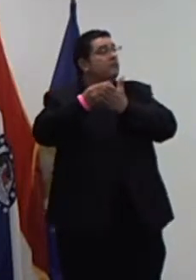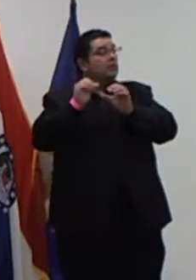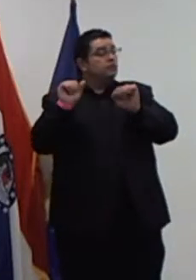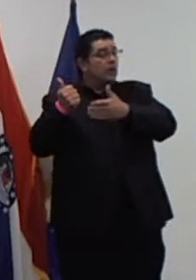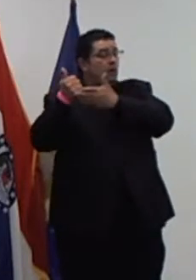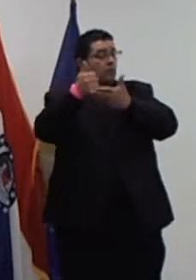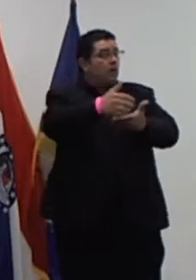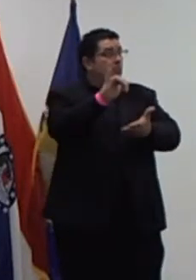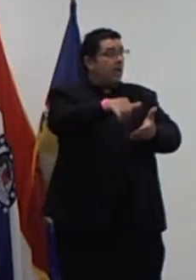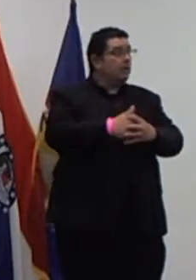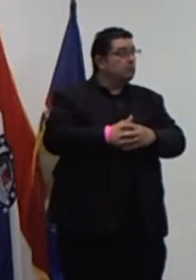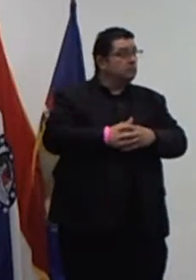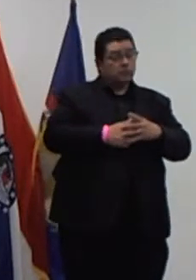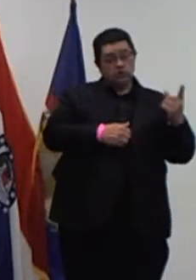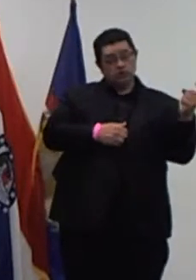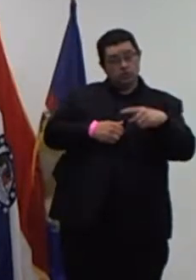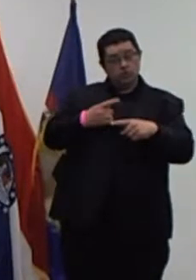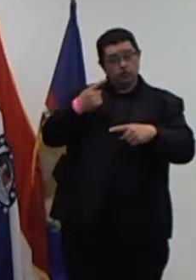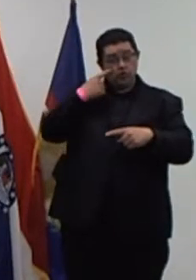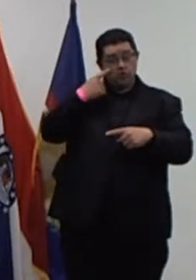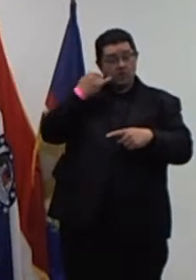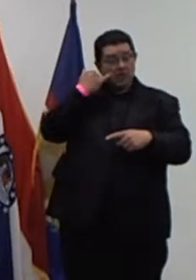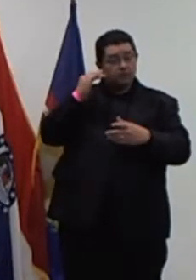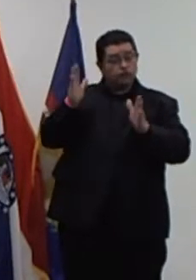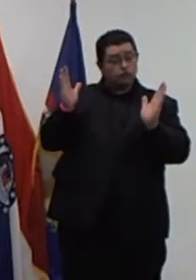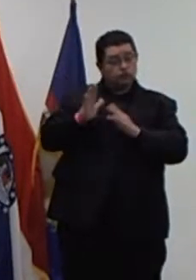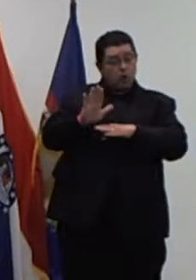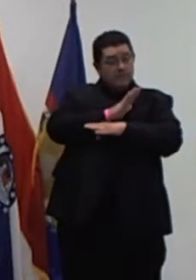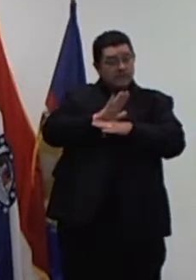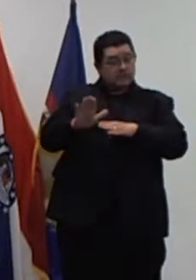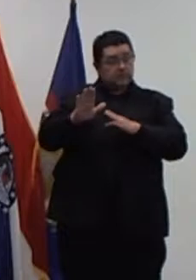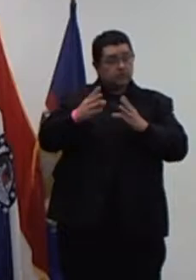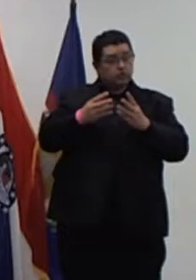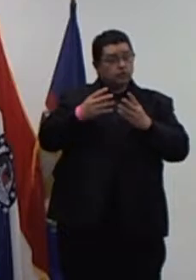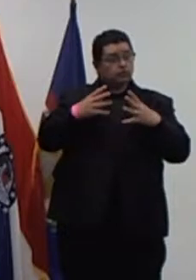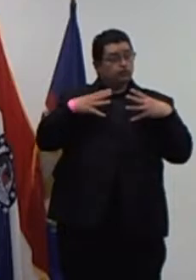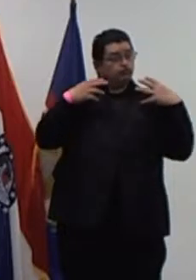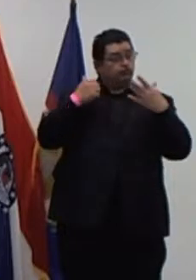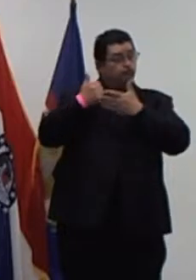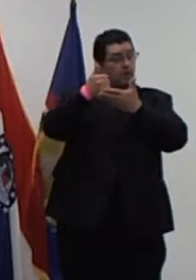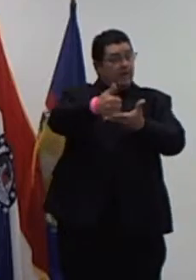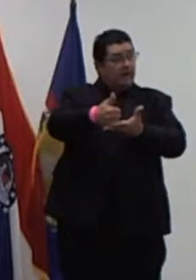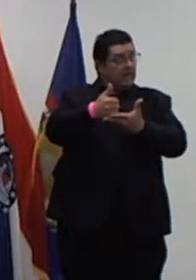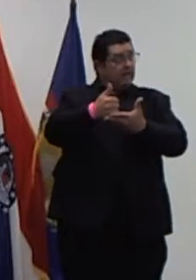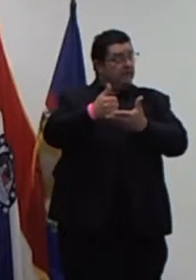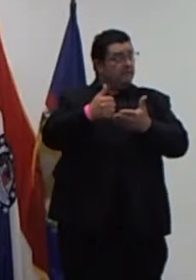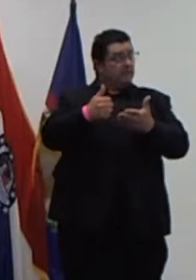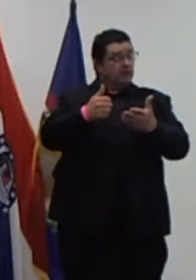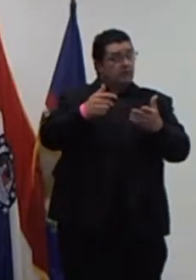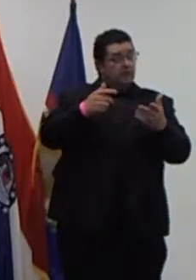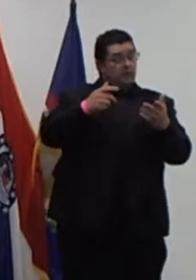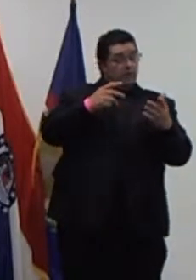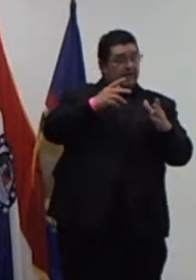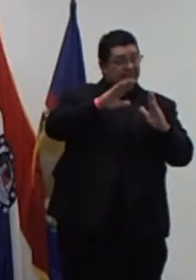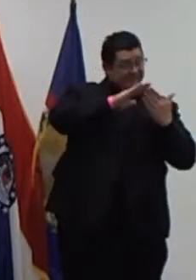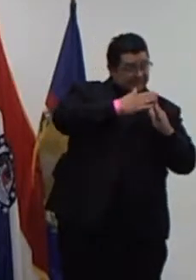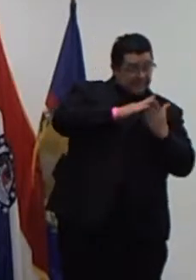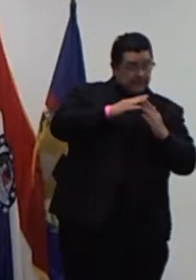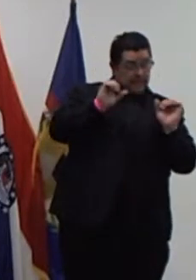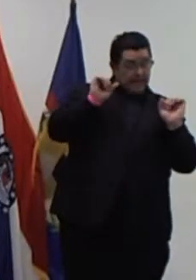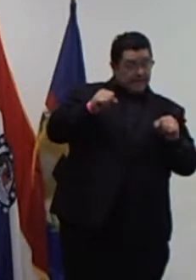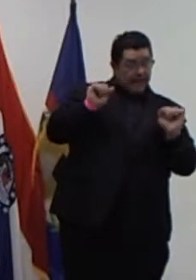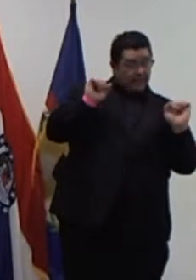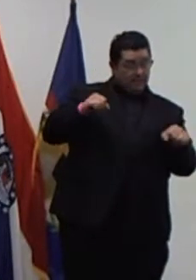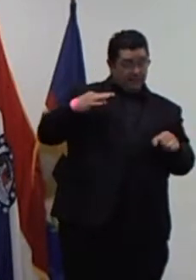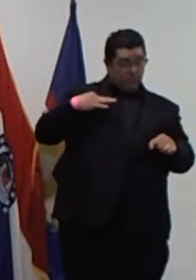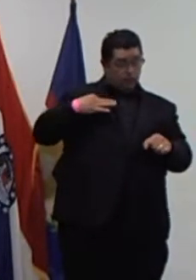there's a small business relief program in St. Louis County, should a St. Louis city business be able to apply for that? I don't know how they're